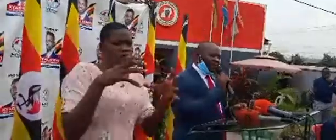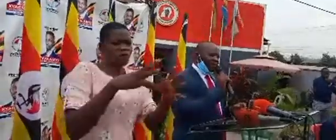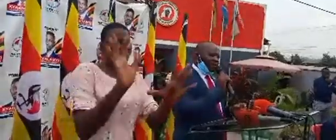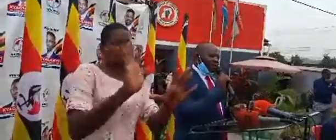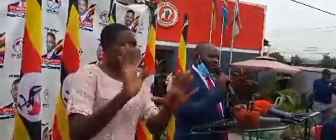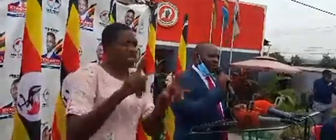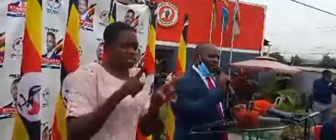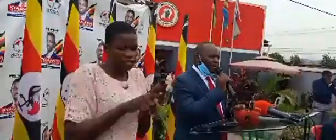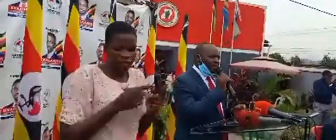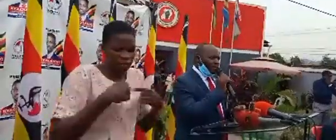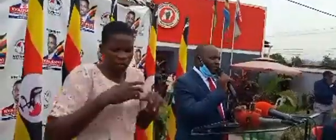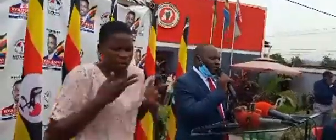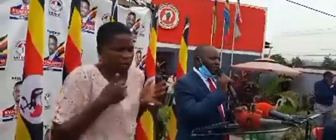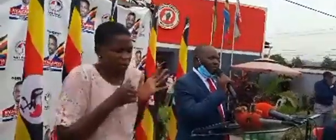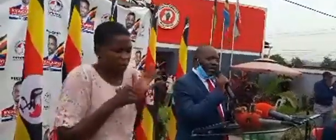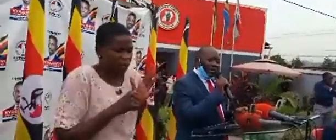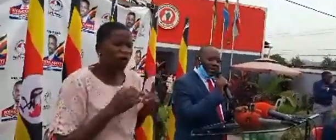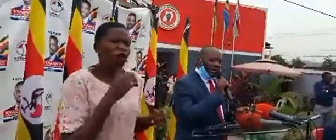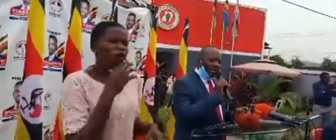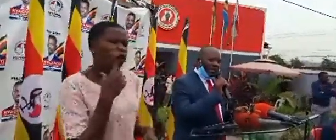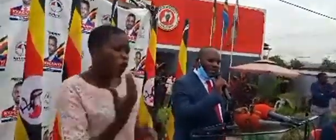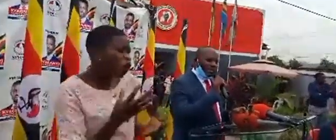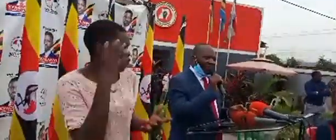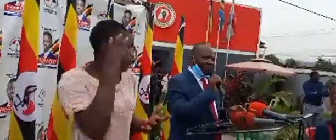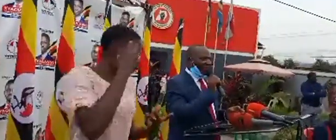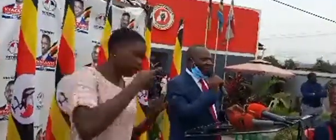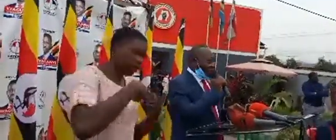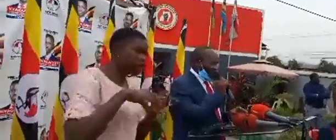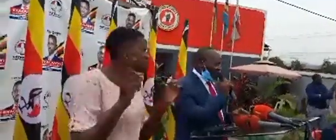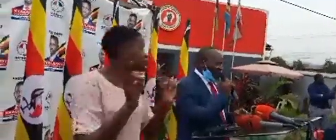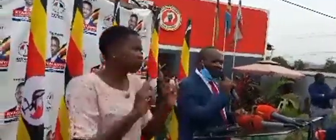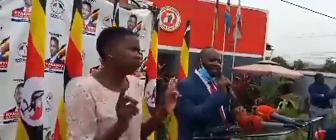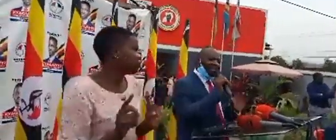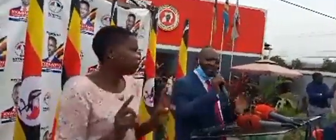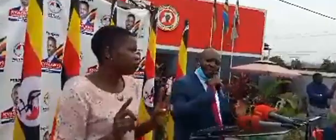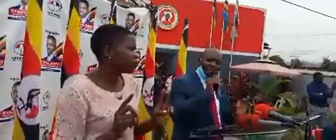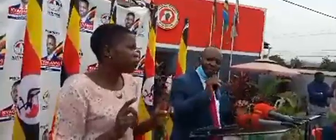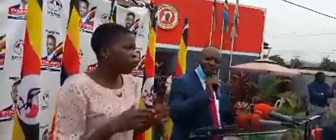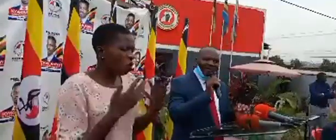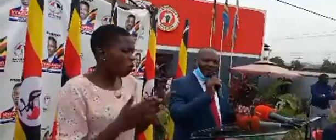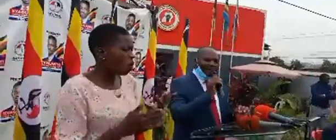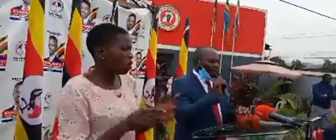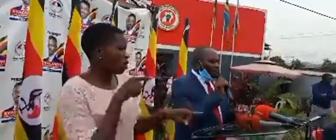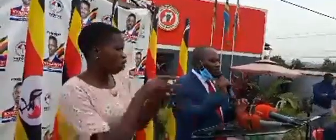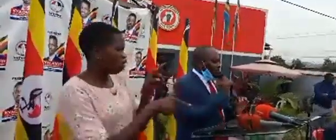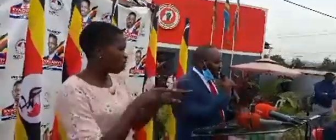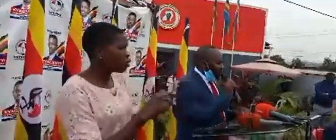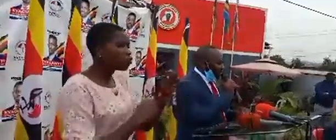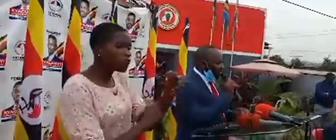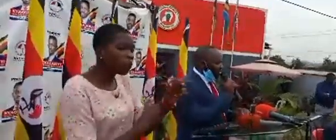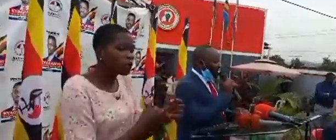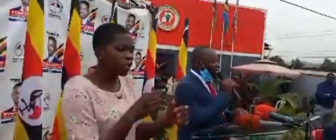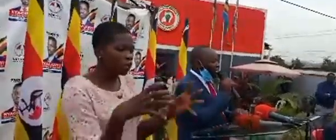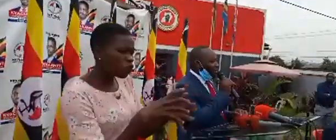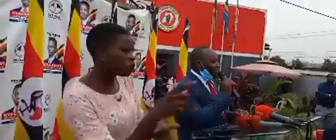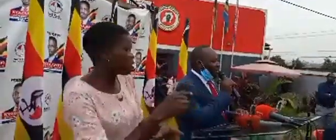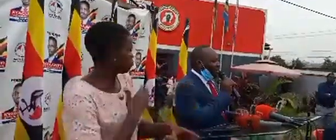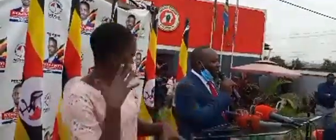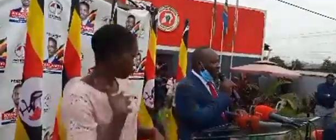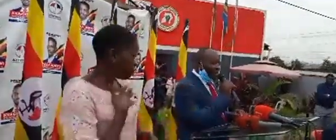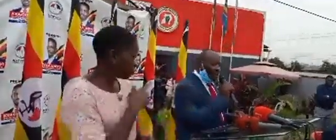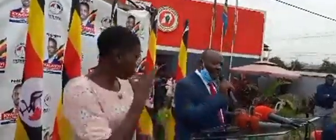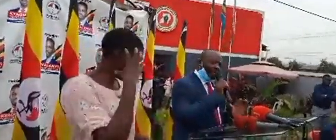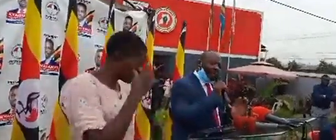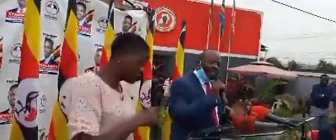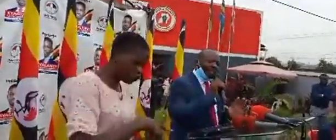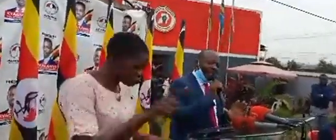obligation. We are not being compelled, we are not being forced, we are not being cajoled to support anybody other than